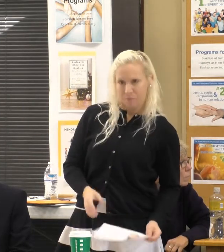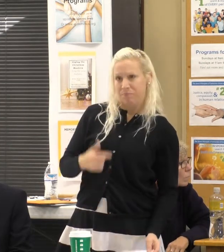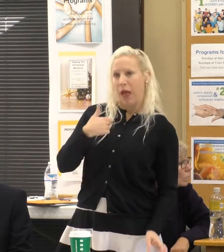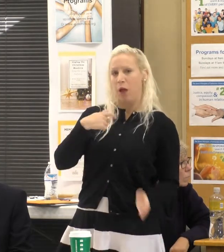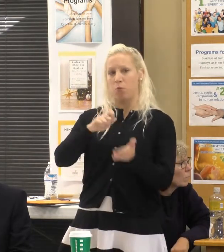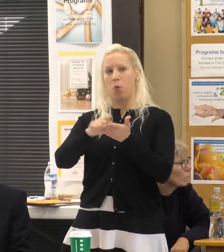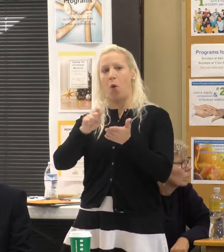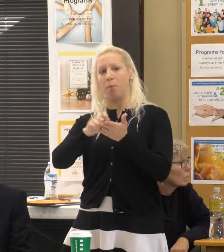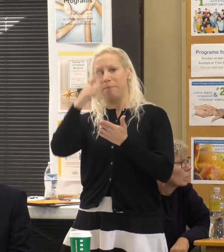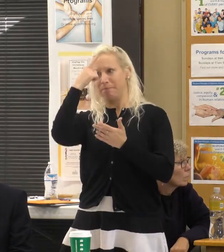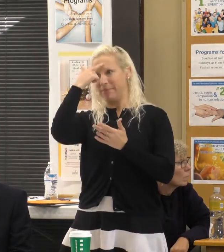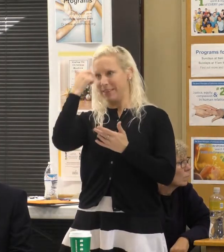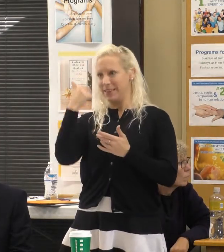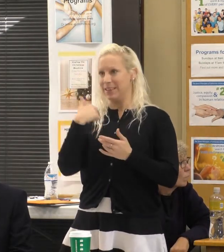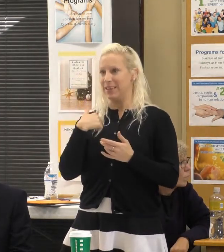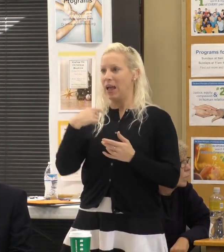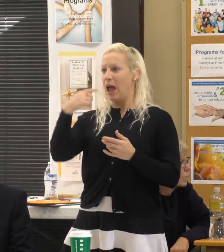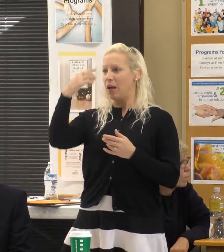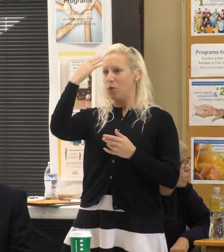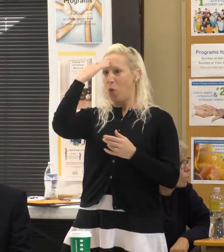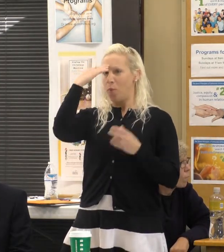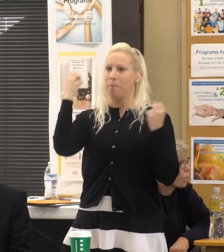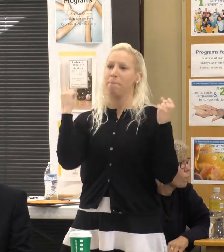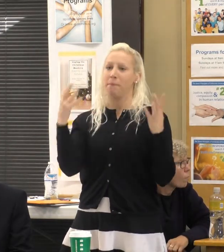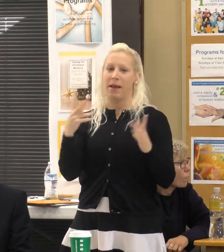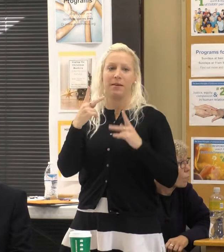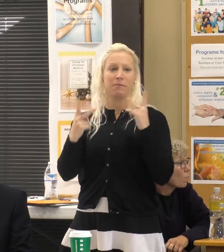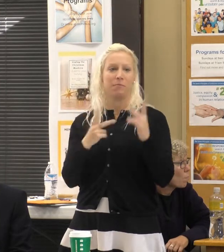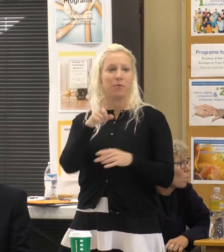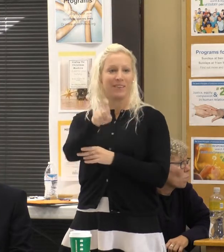CCDHH in regards to hearing aids.